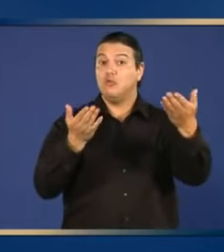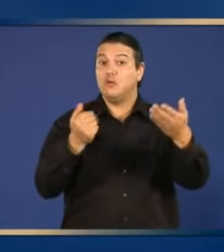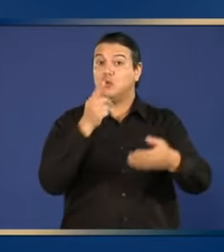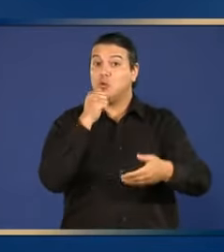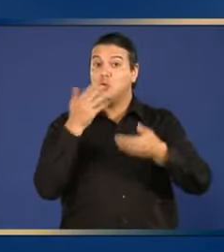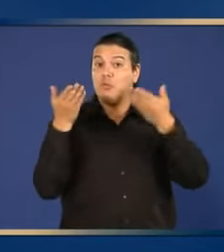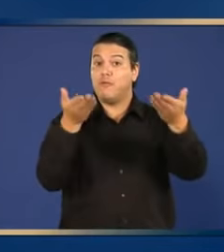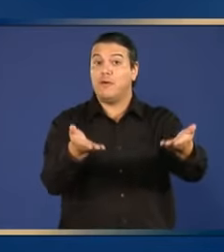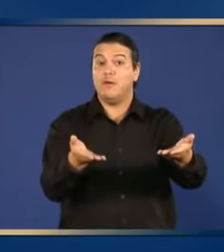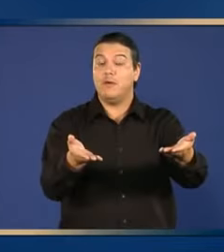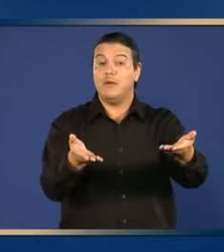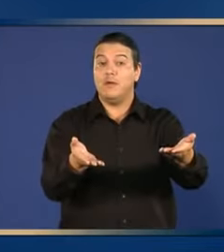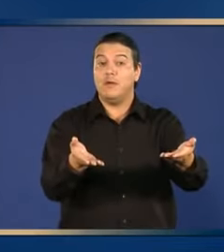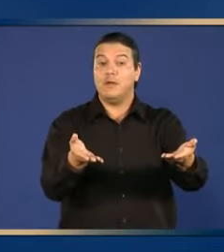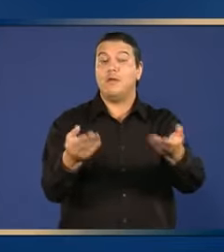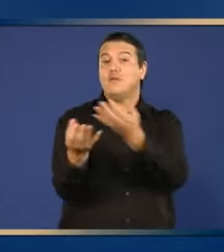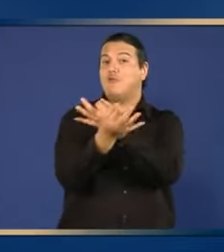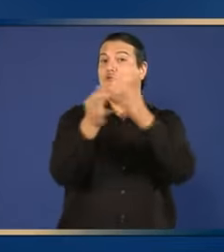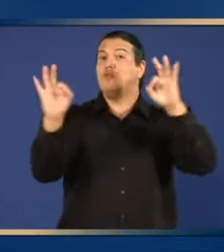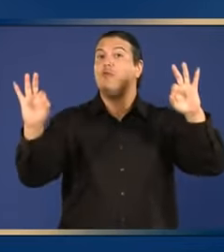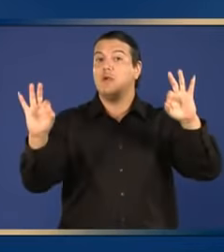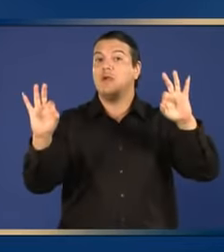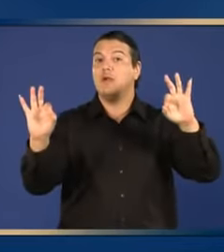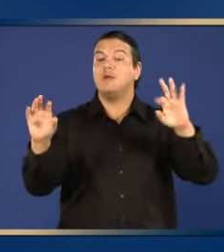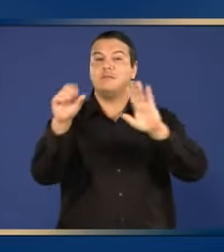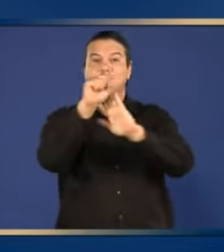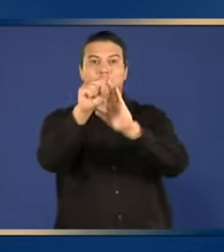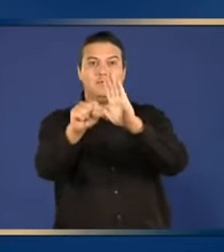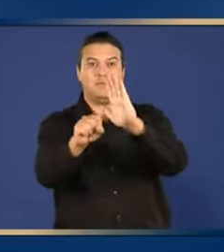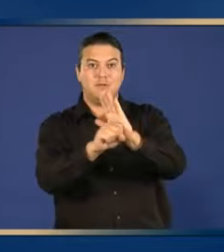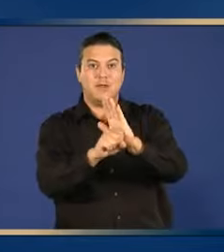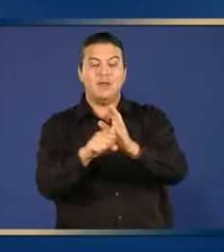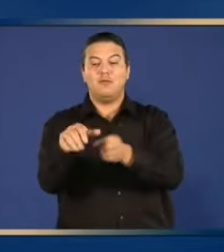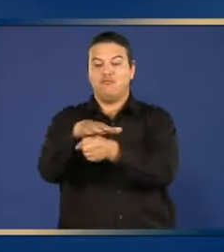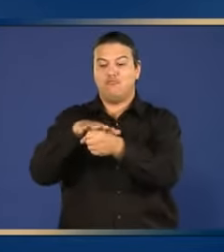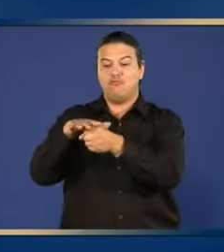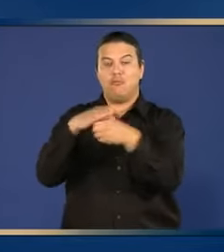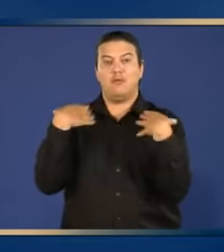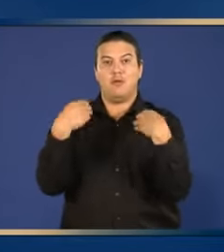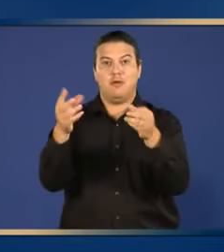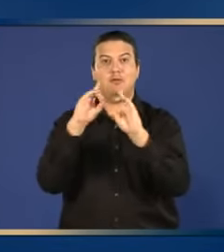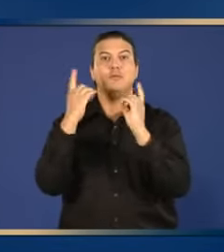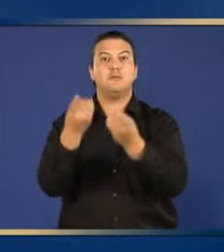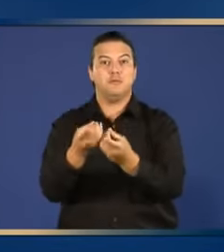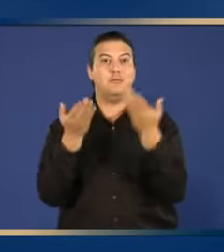The service is provided free from your state or local health department.